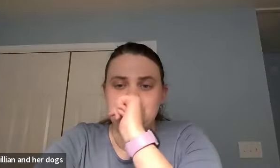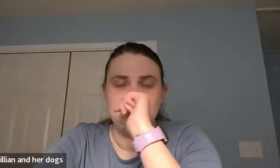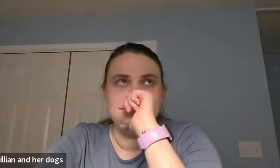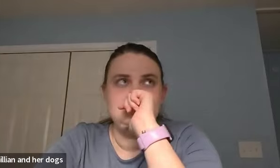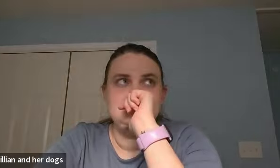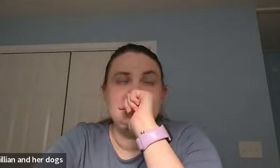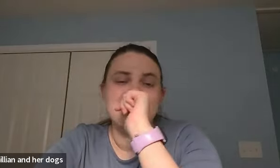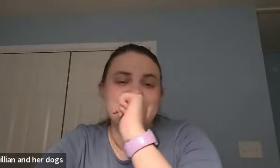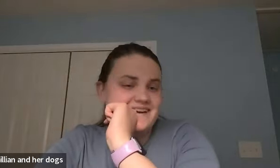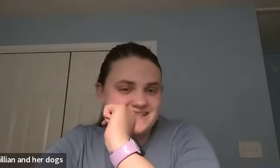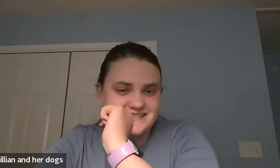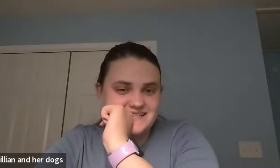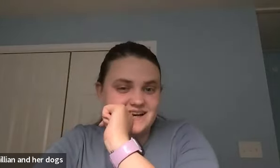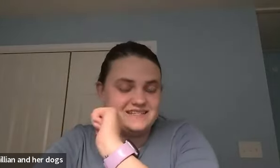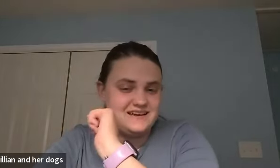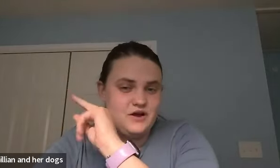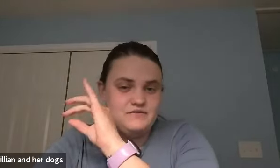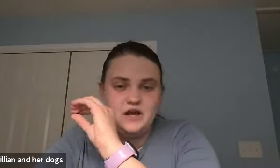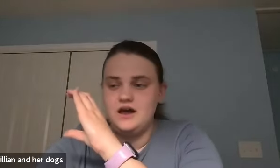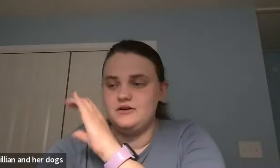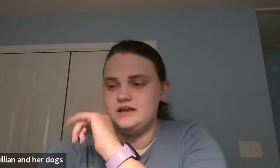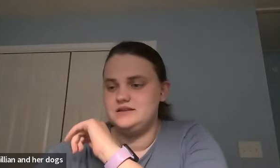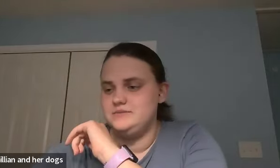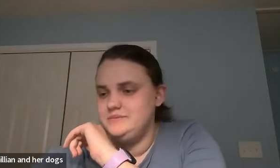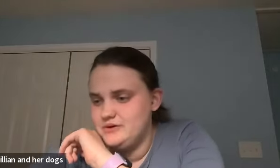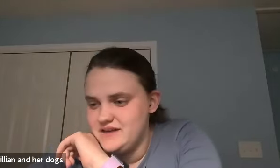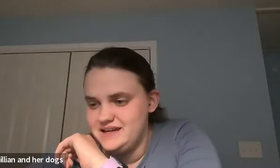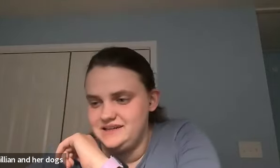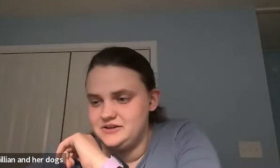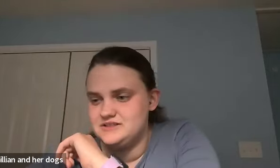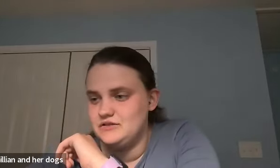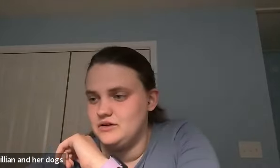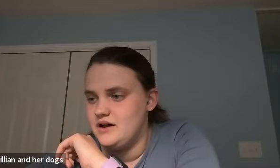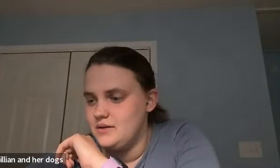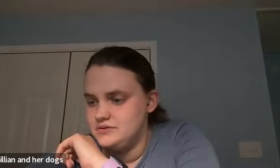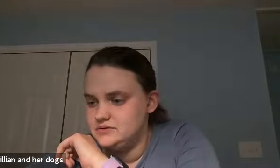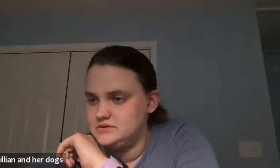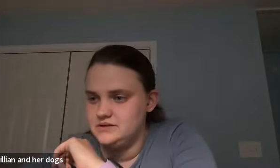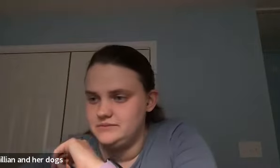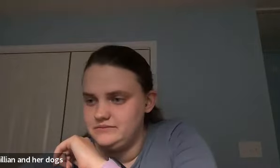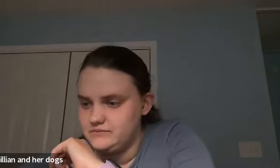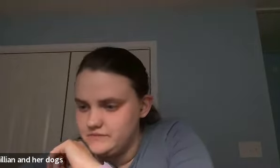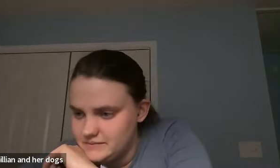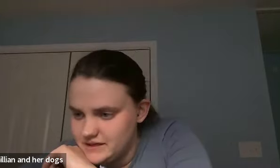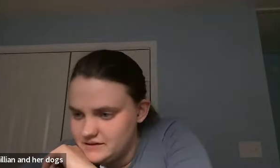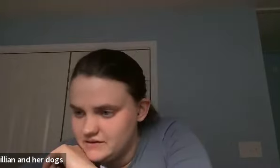Avocado. I have not seen a sign for avocado. Let me put that in here to look up. Let me find my end. There